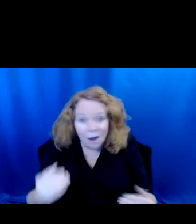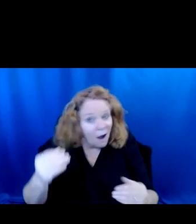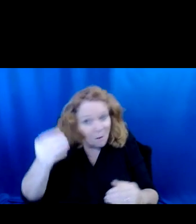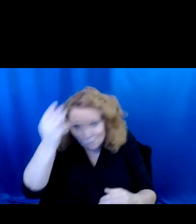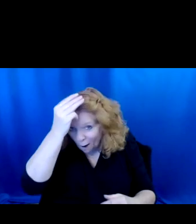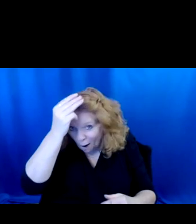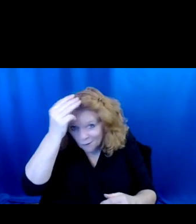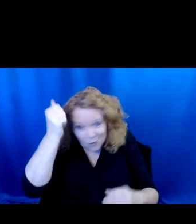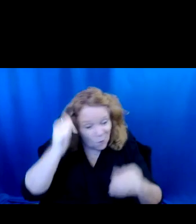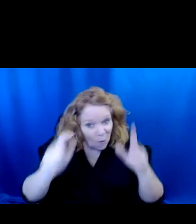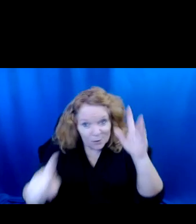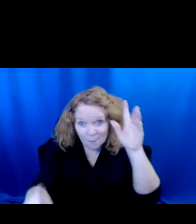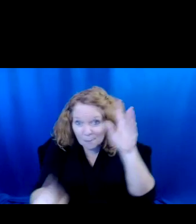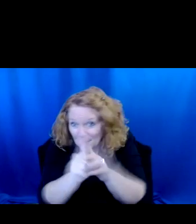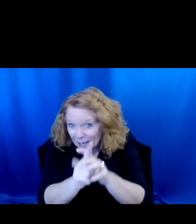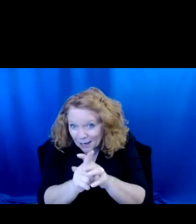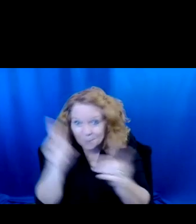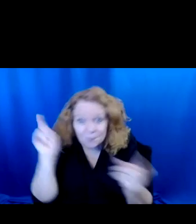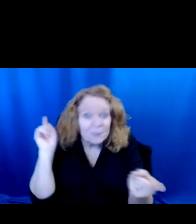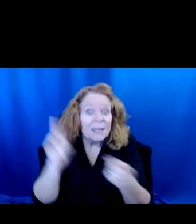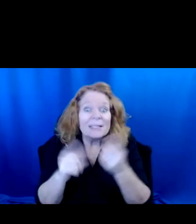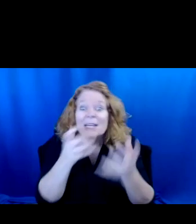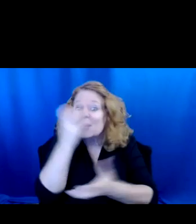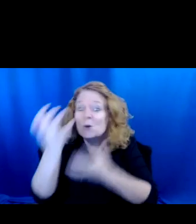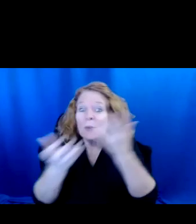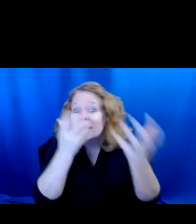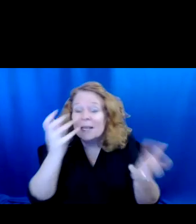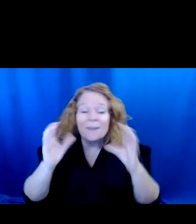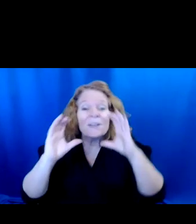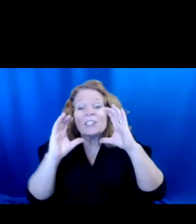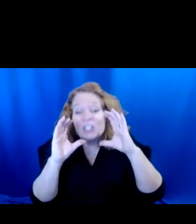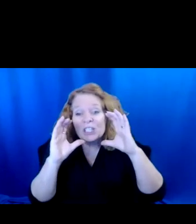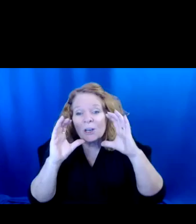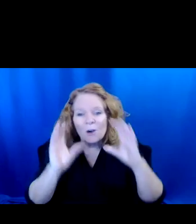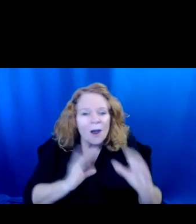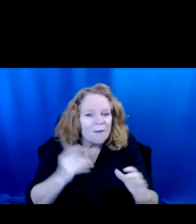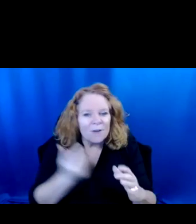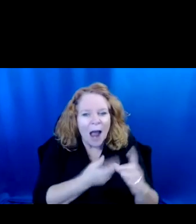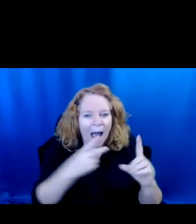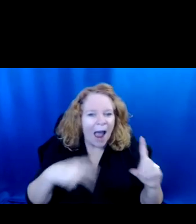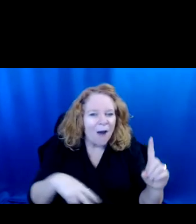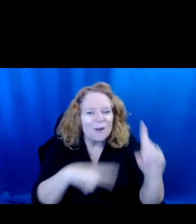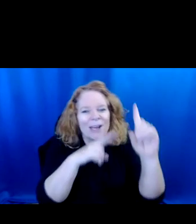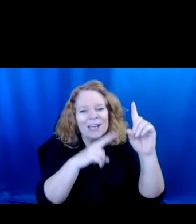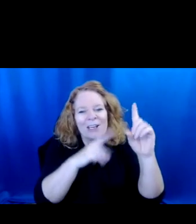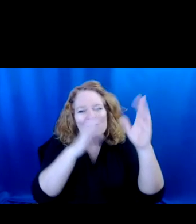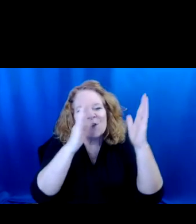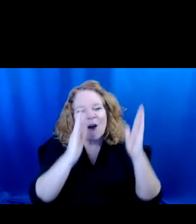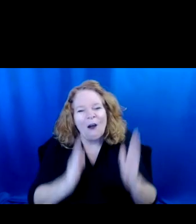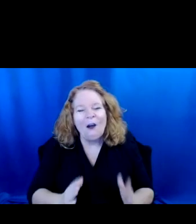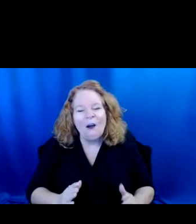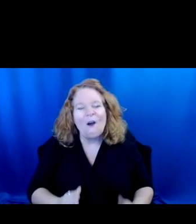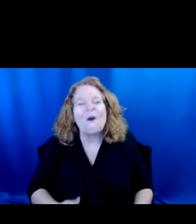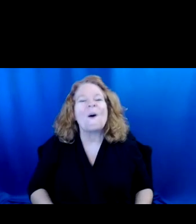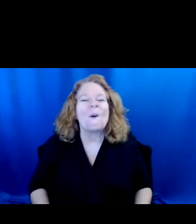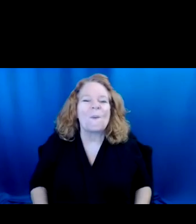won't appear unless we give a cheer for our hero.